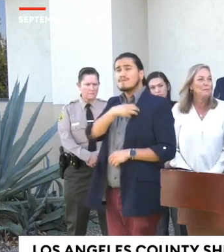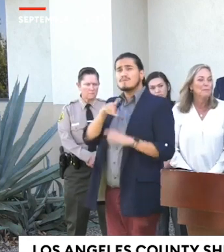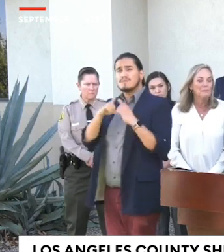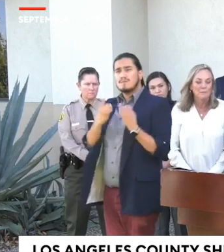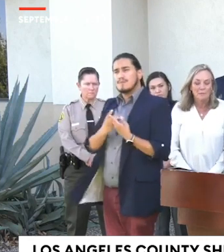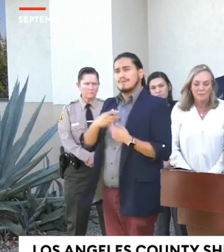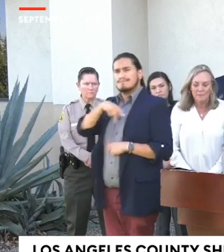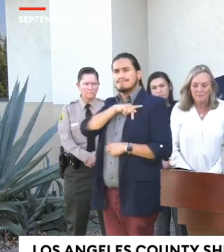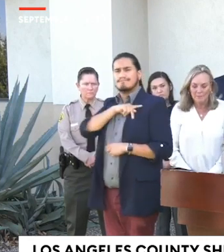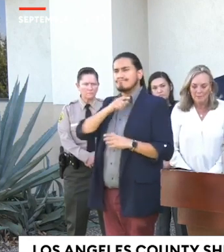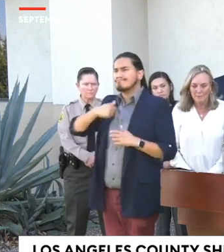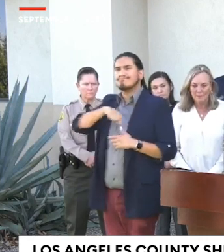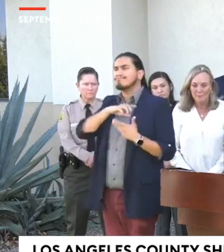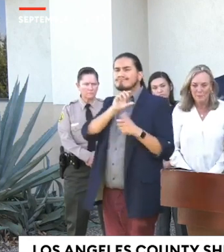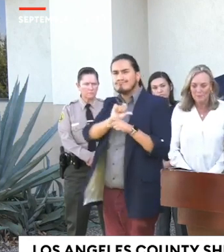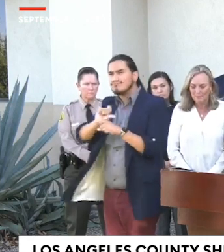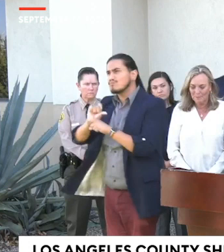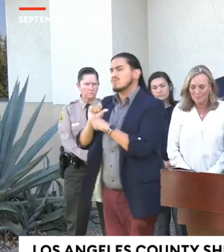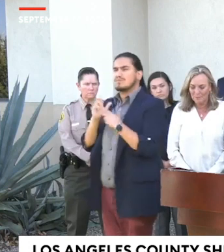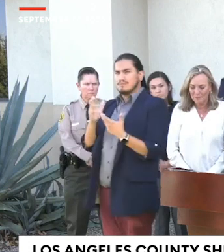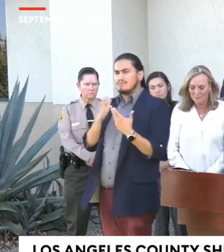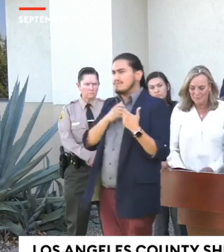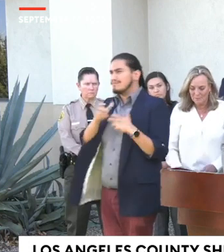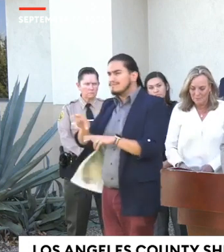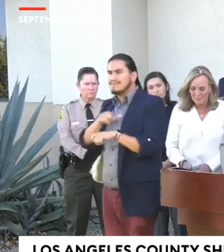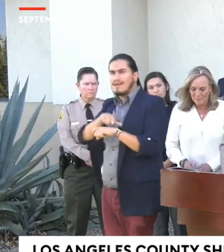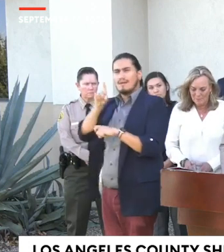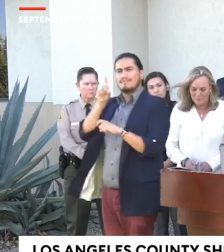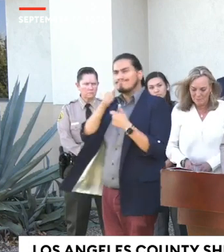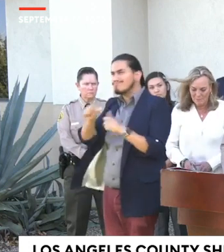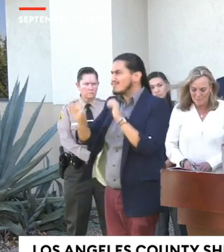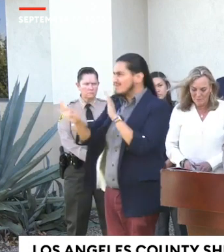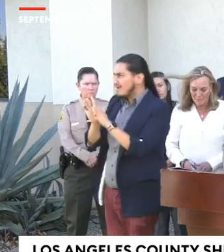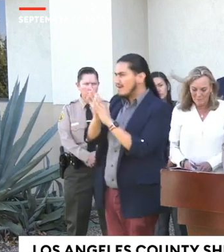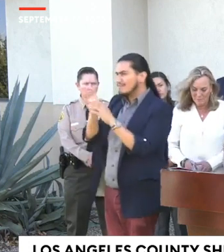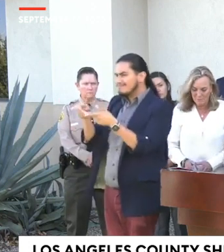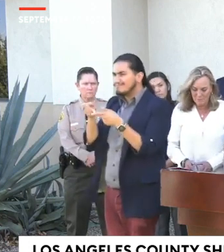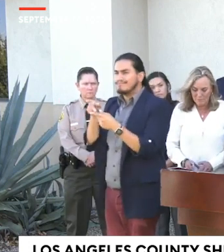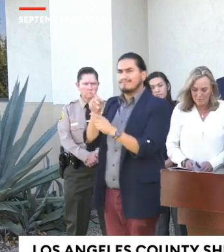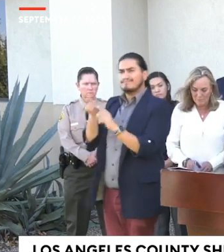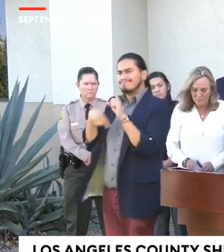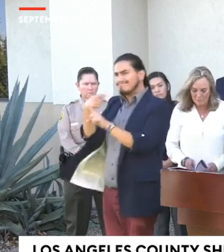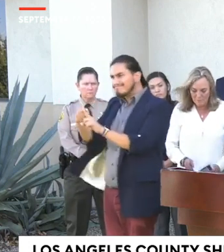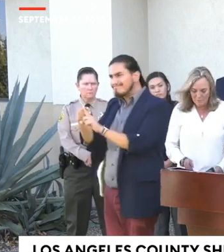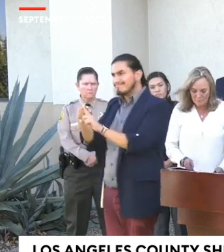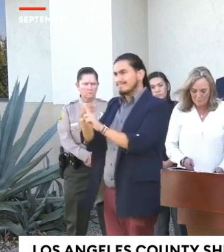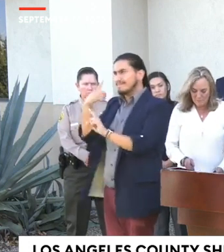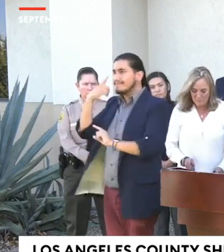personnel have worked around the clock in an attempt to find and locate